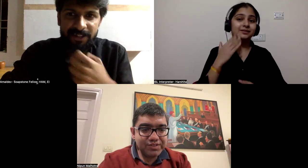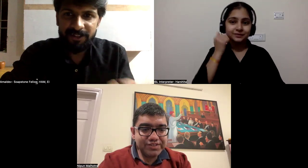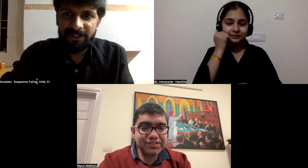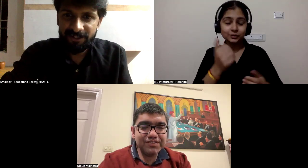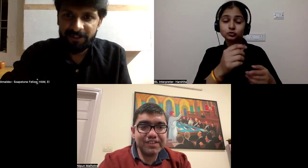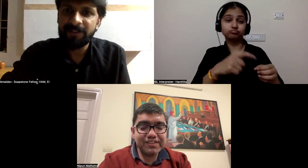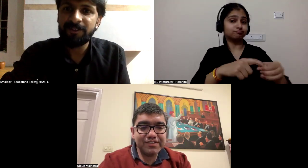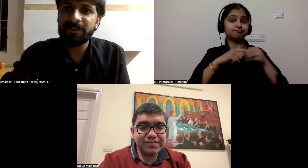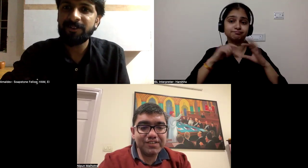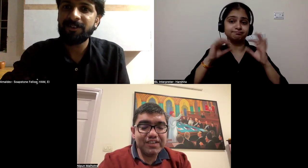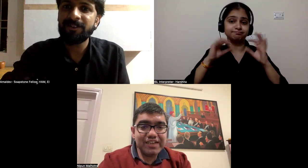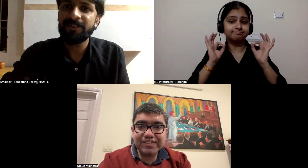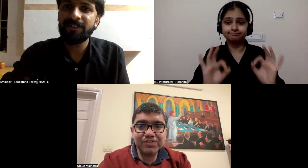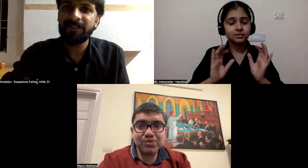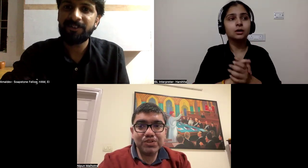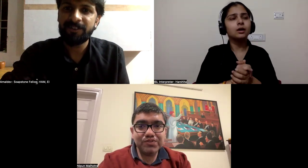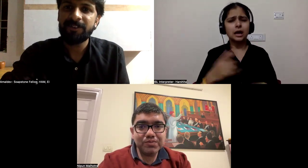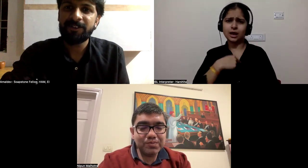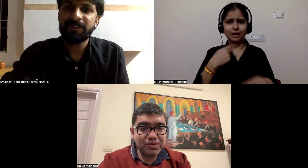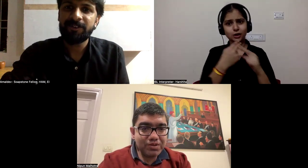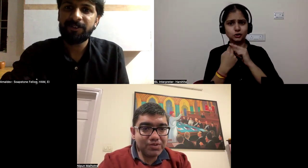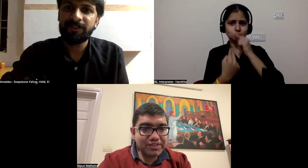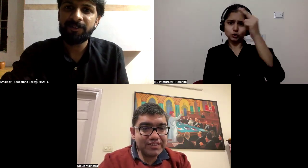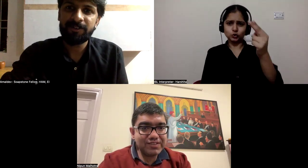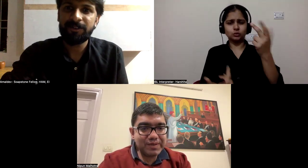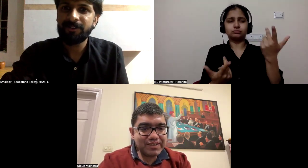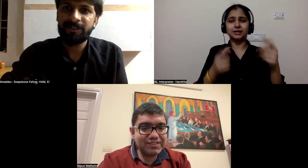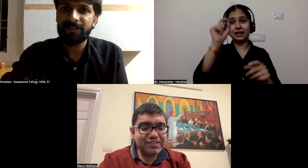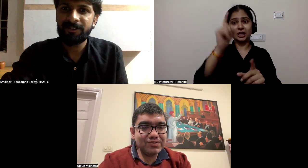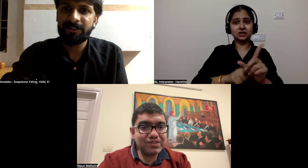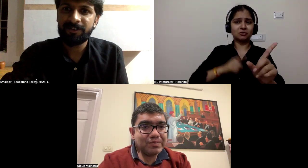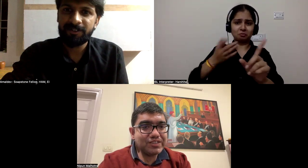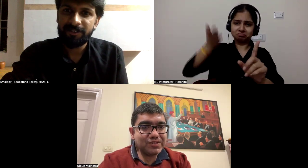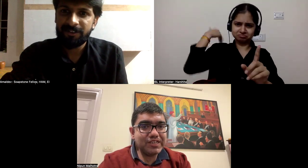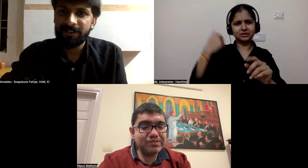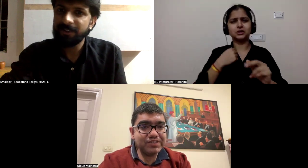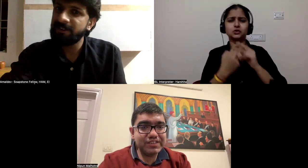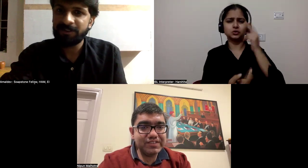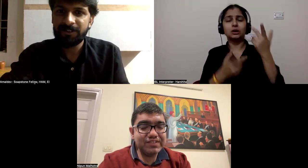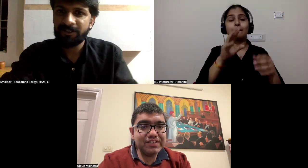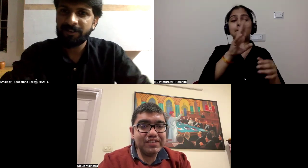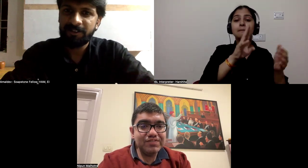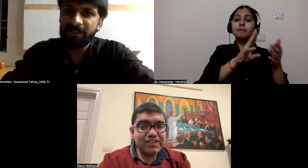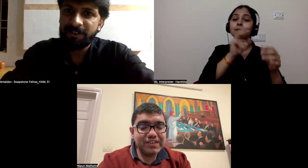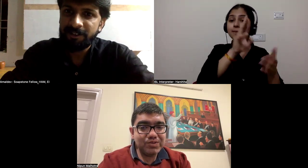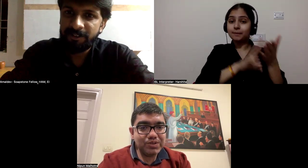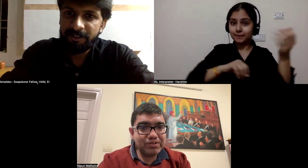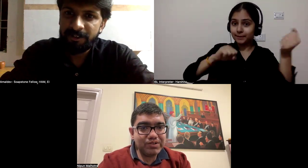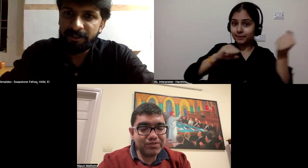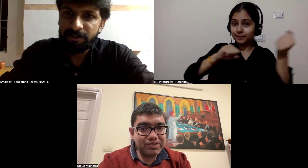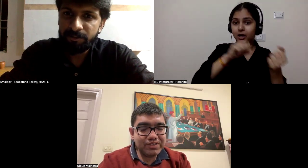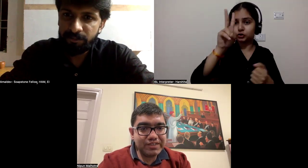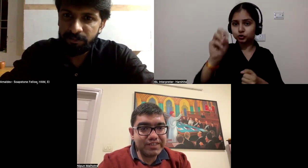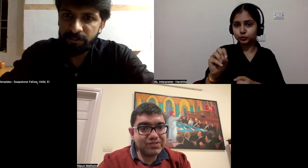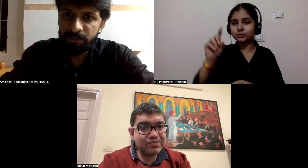good question. And I'll give you a story from almost 10 years back, actually. This was in March 2015 when I was going